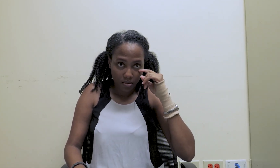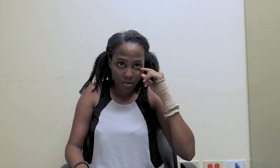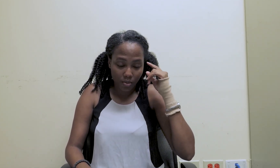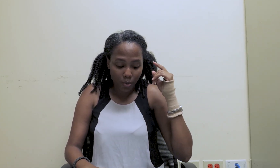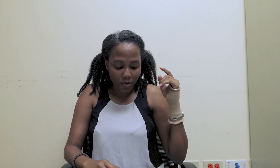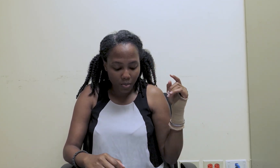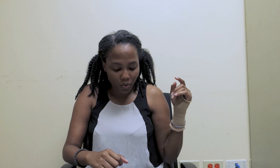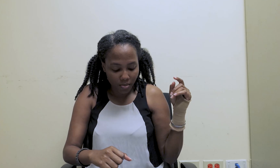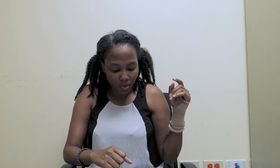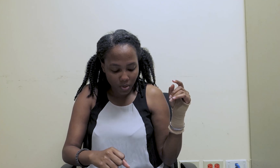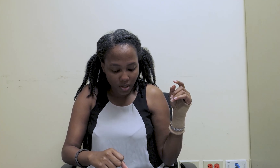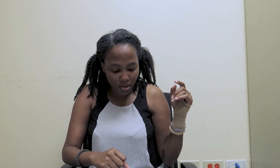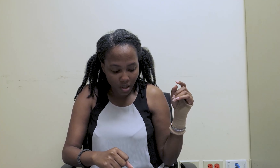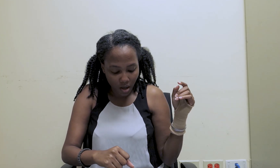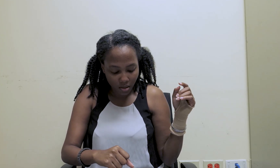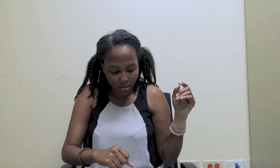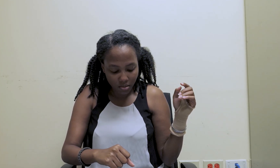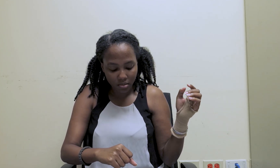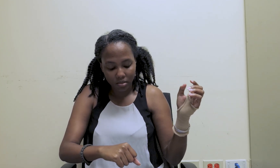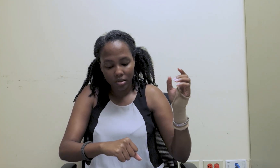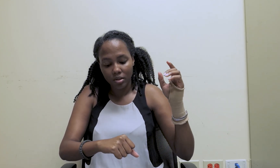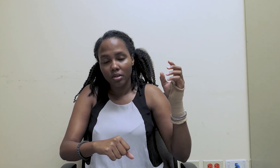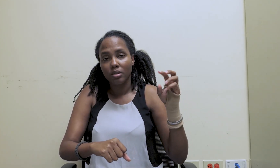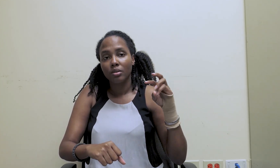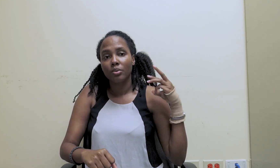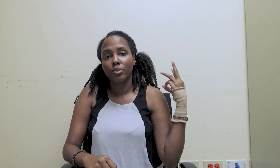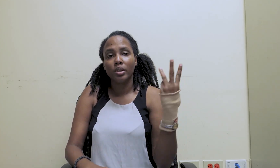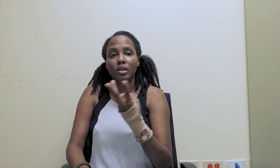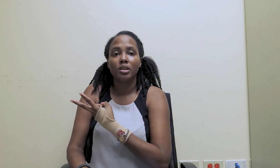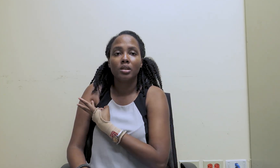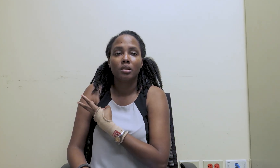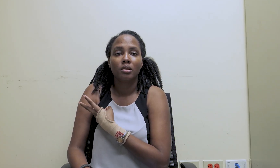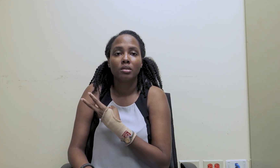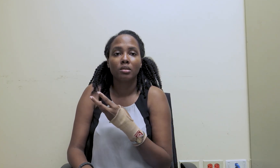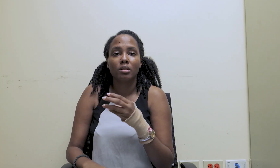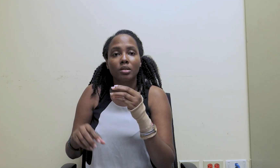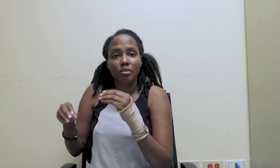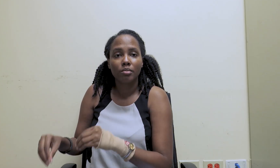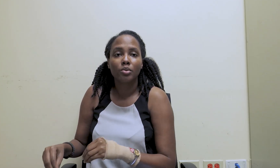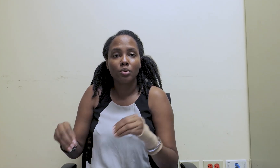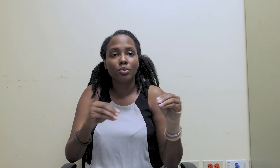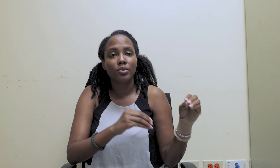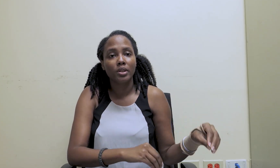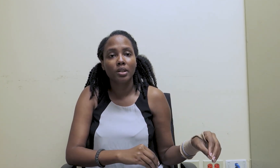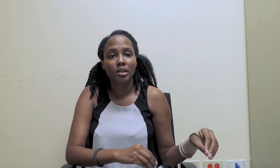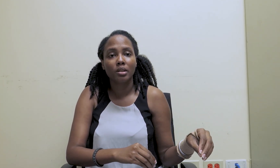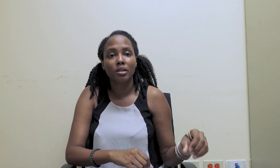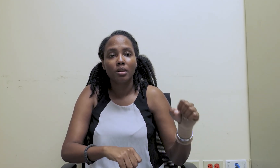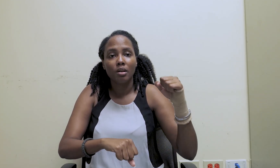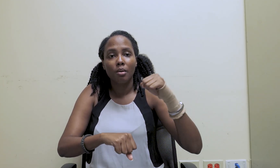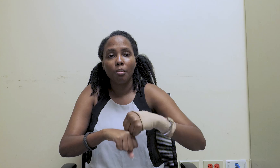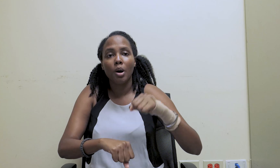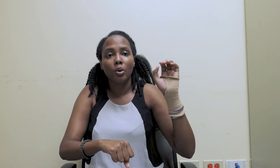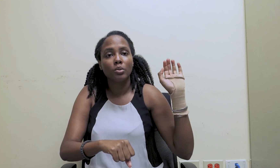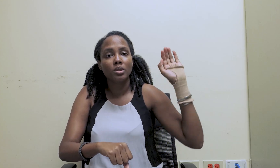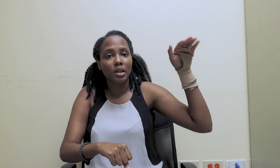So we were moving mountains long. We moving